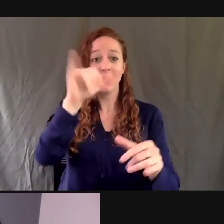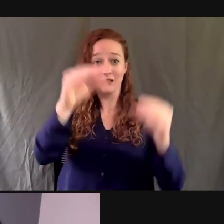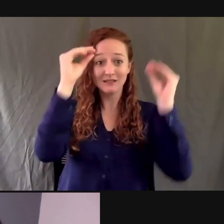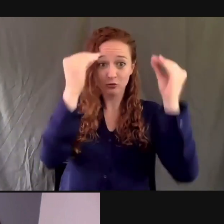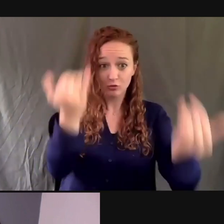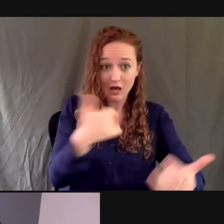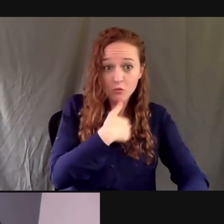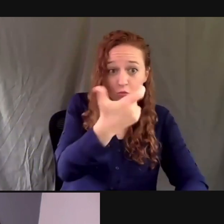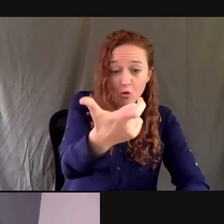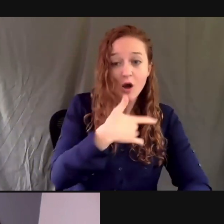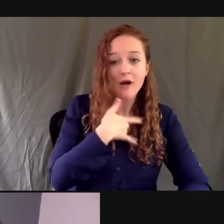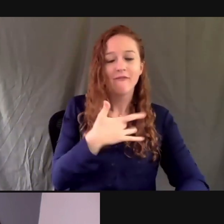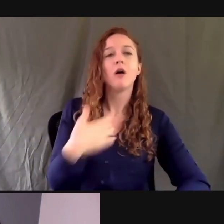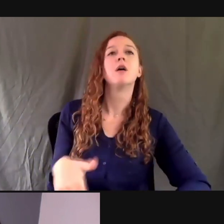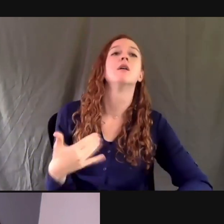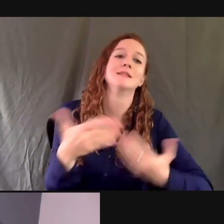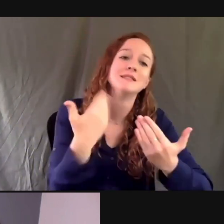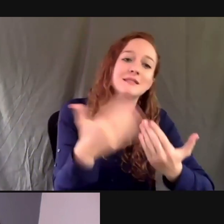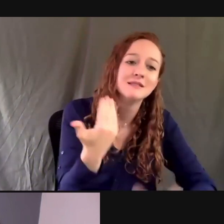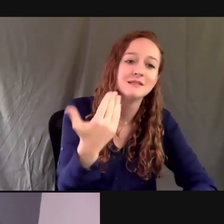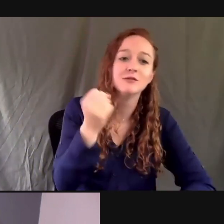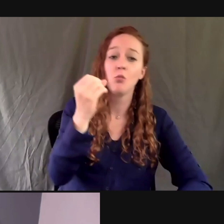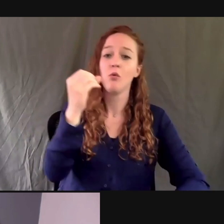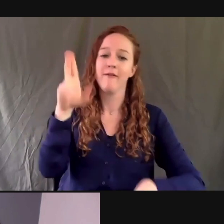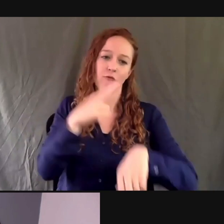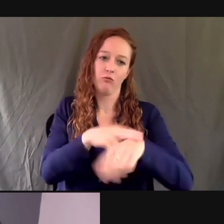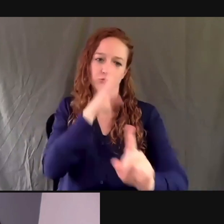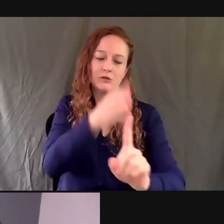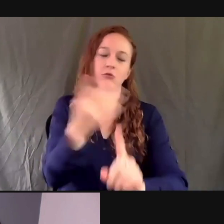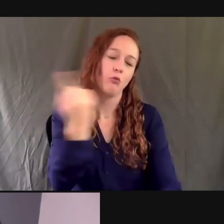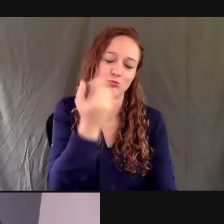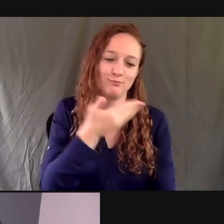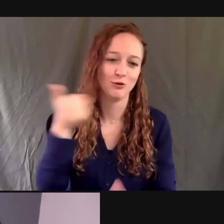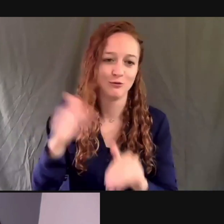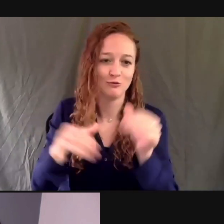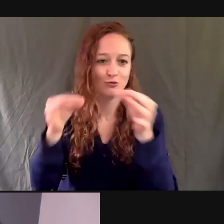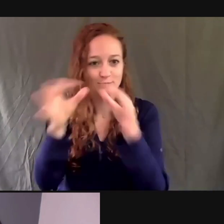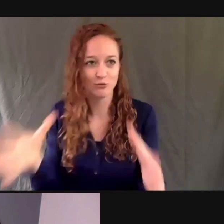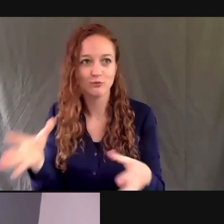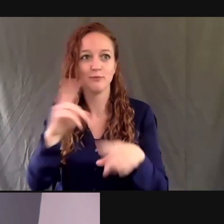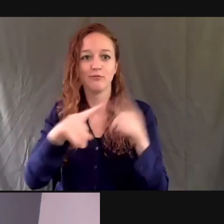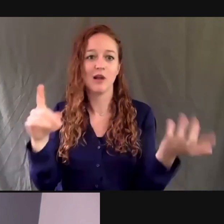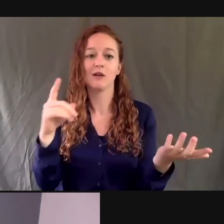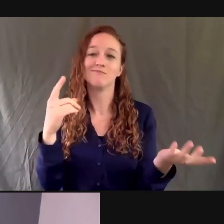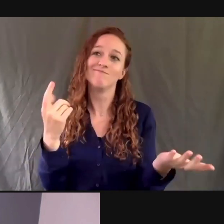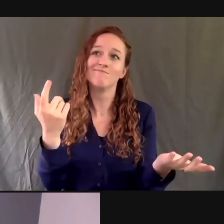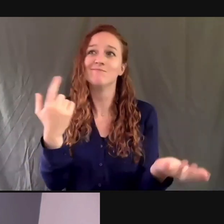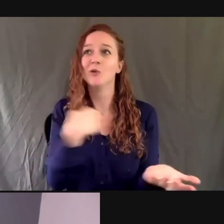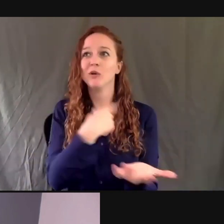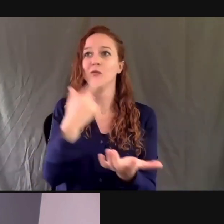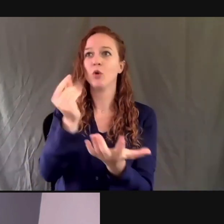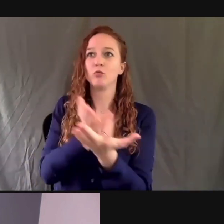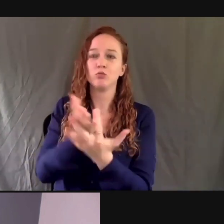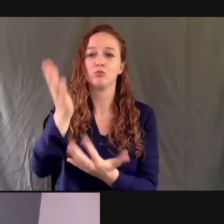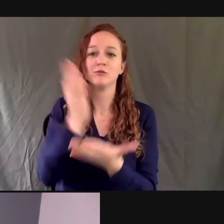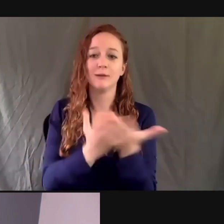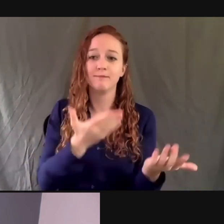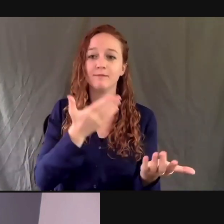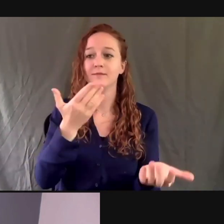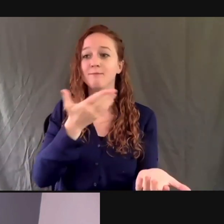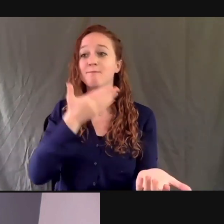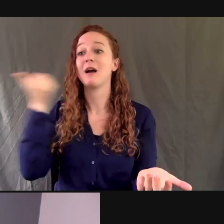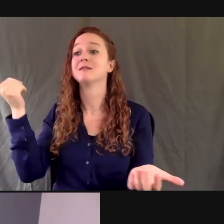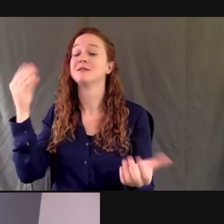relied heavily on English and finger spelling and abbreviations. So that becomes a huge challenge for us to have to